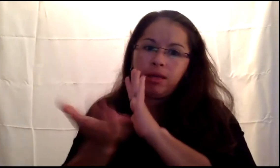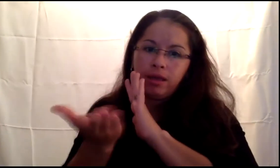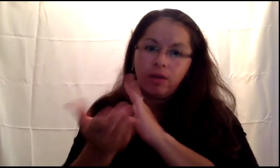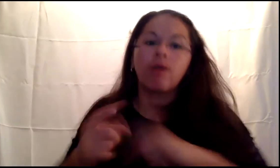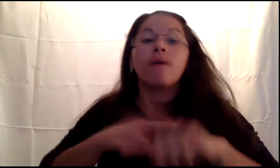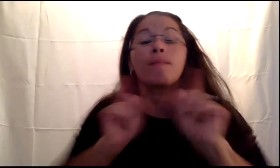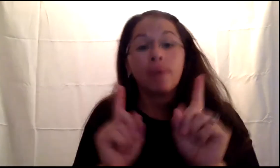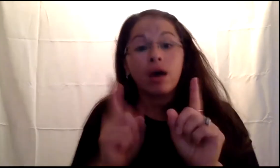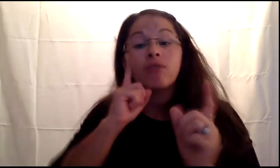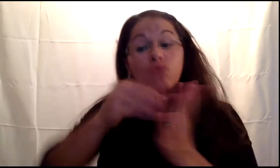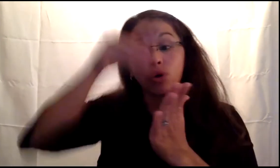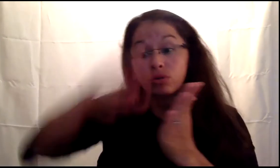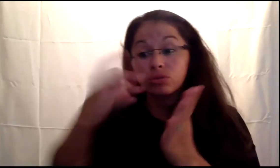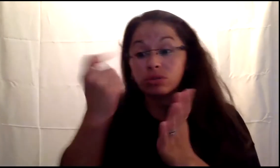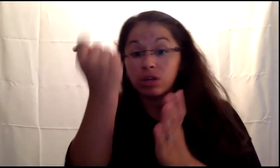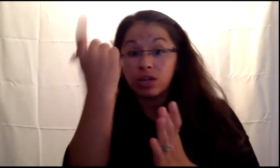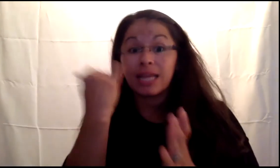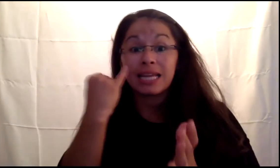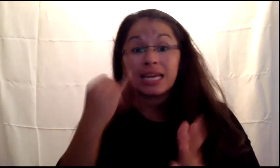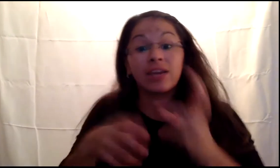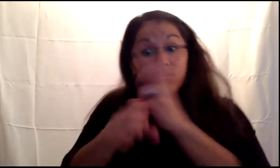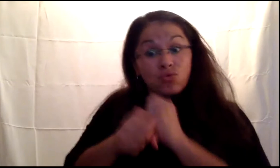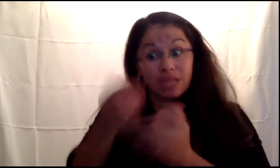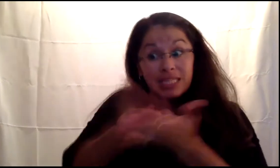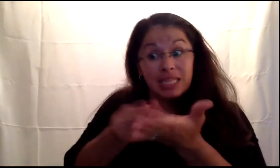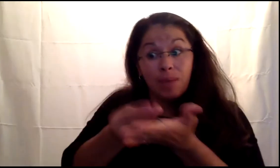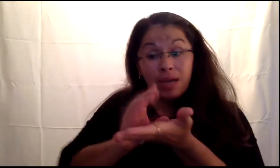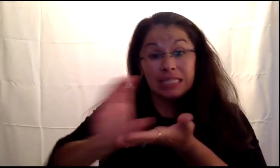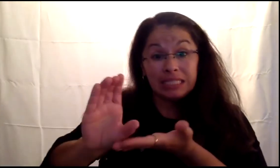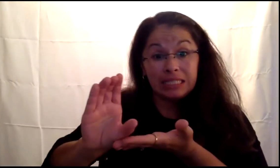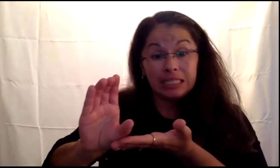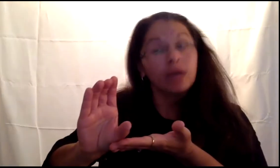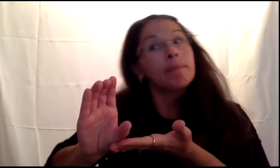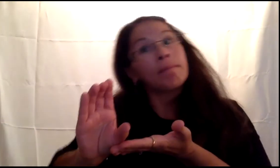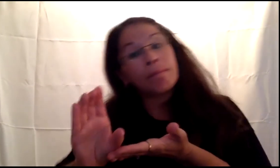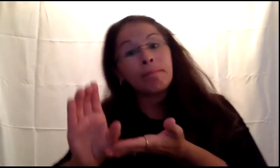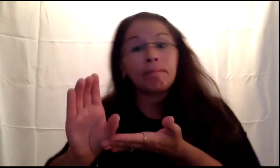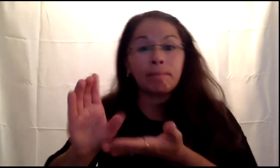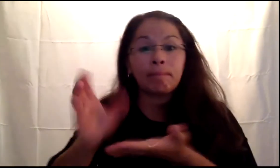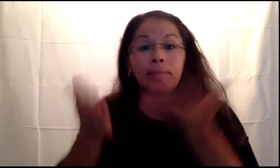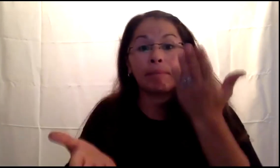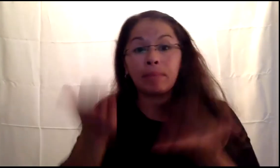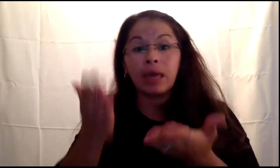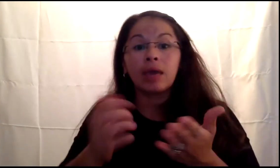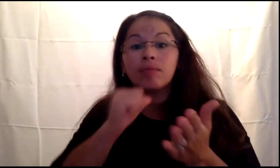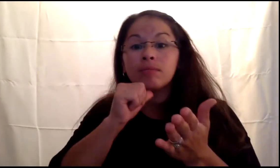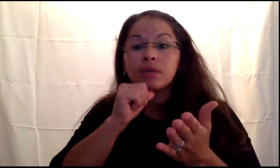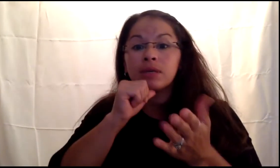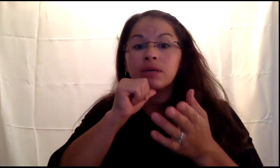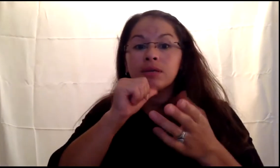if they were receiving some of those funds, it wouldn't necessarily be accounted for or considered as sort of additional income or impact